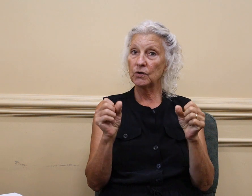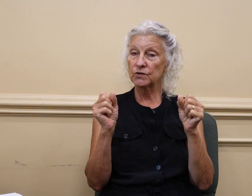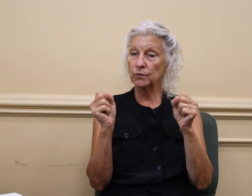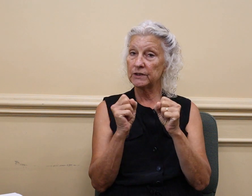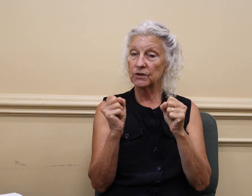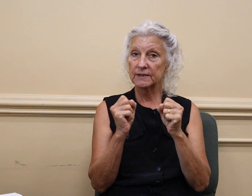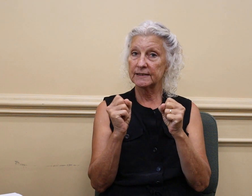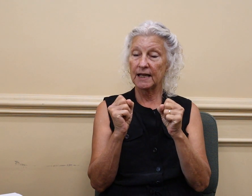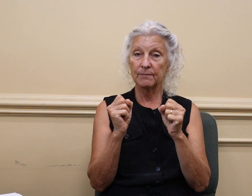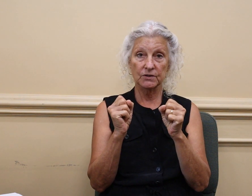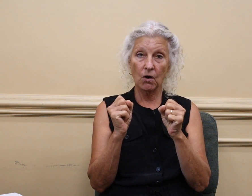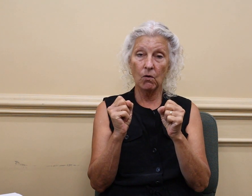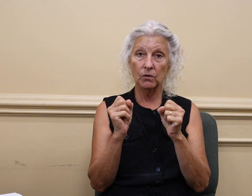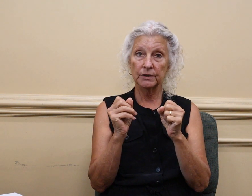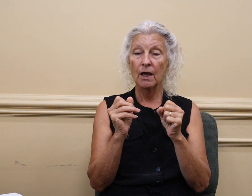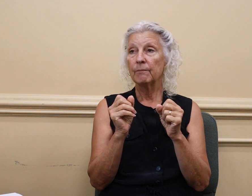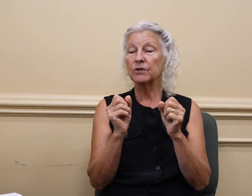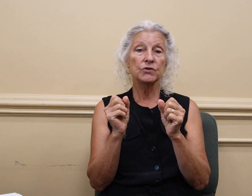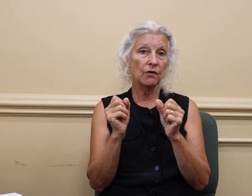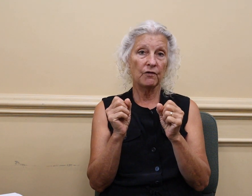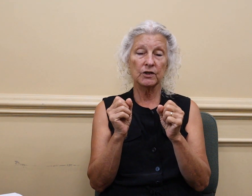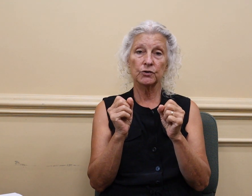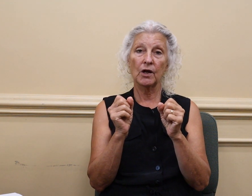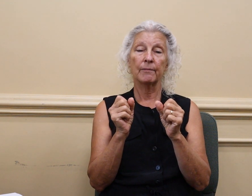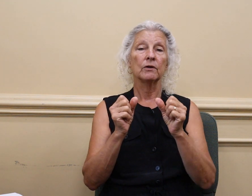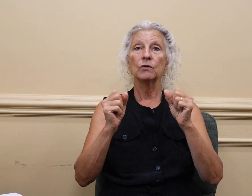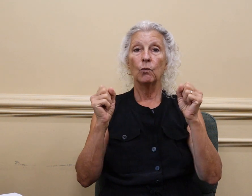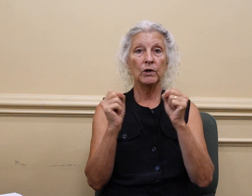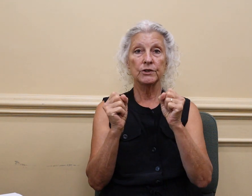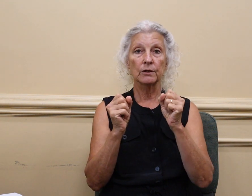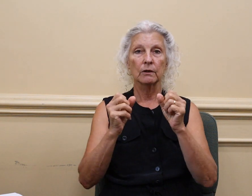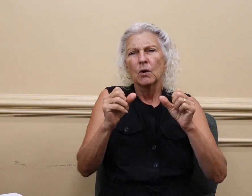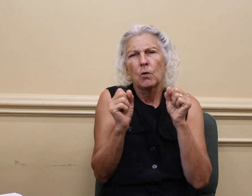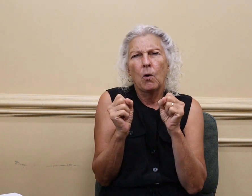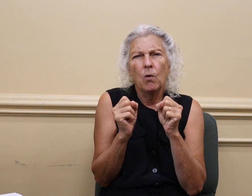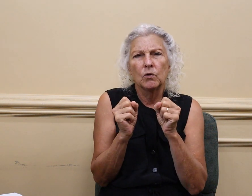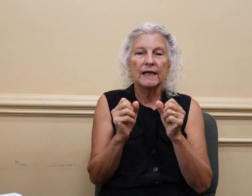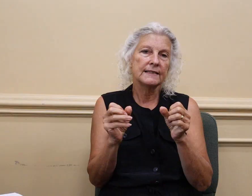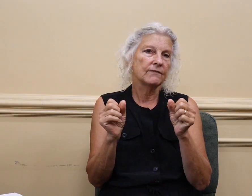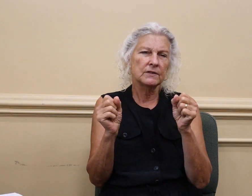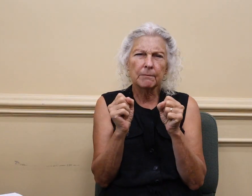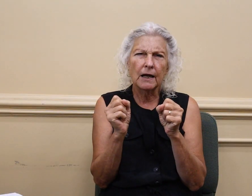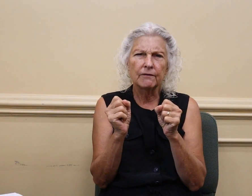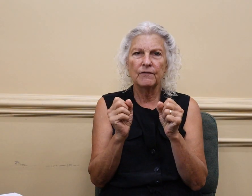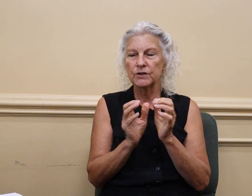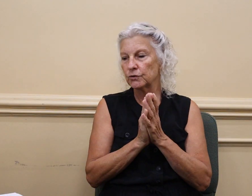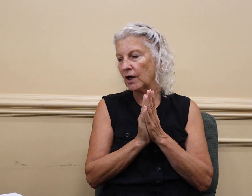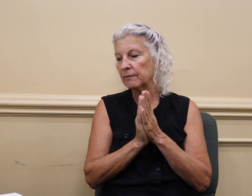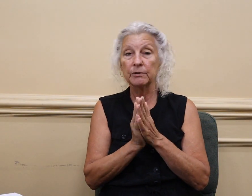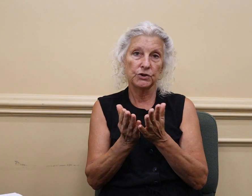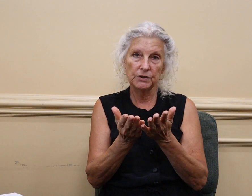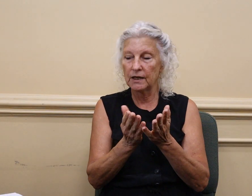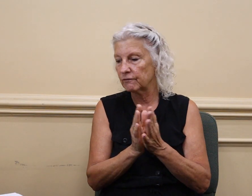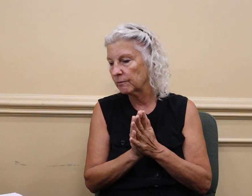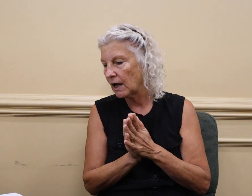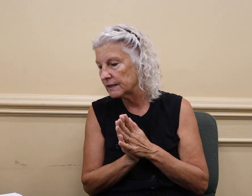notice winter is the same as cold, but there's no facial grammar. Winter, cold, has to have some kind of facial grammar, plus you'd get it from